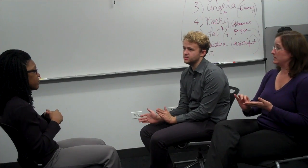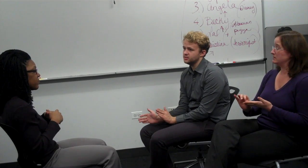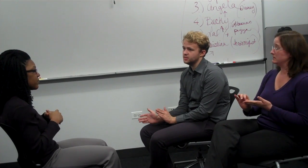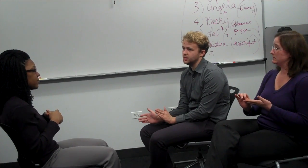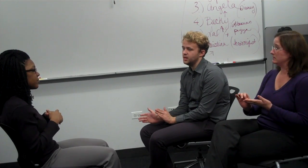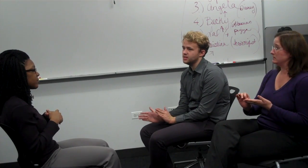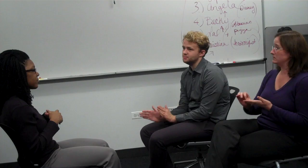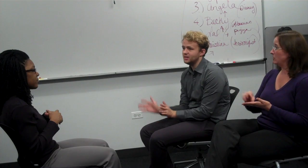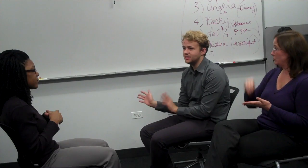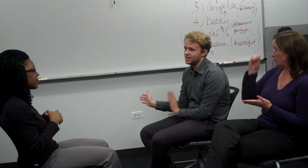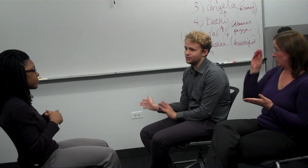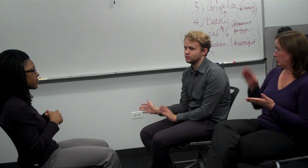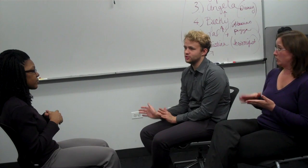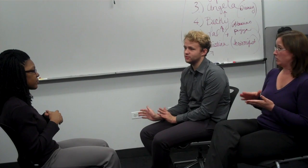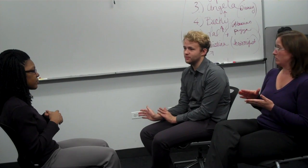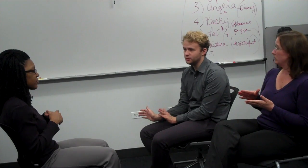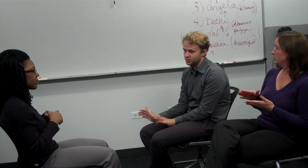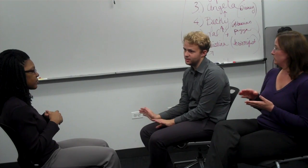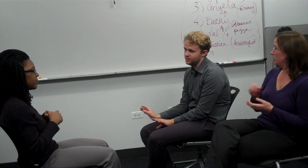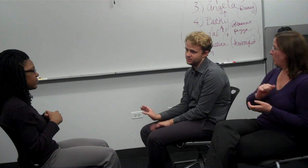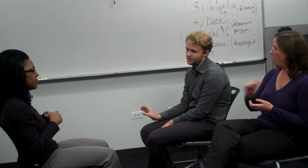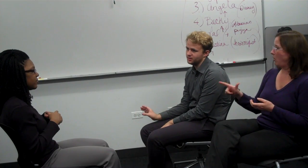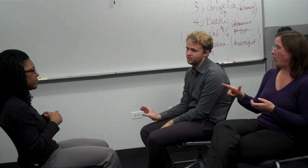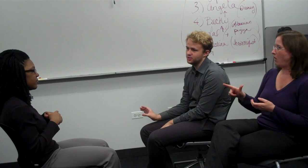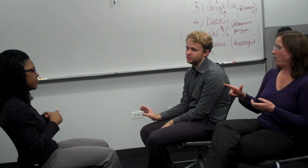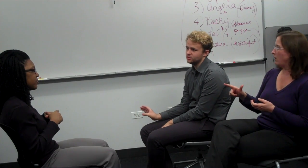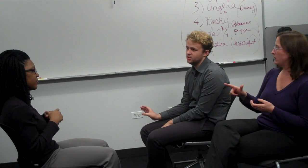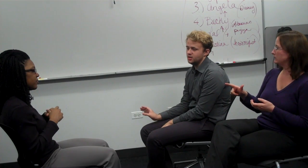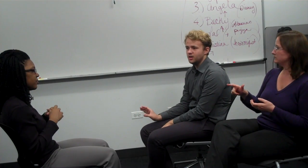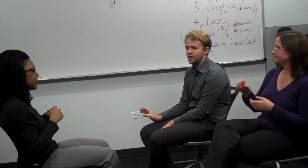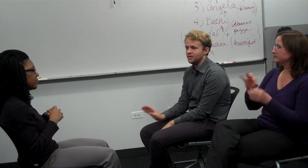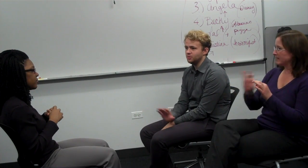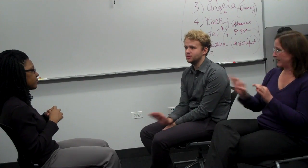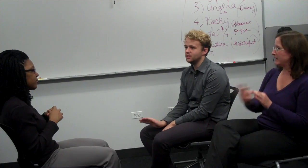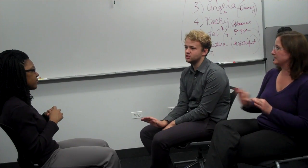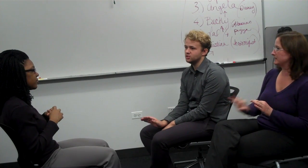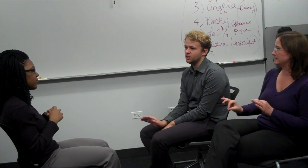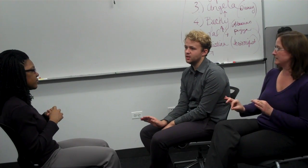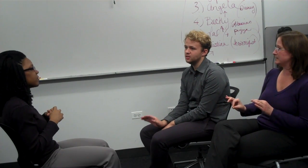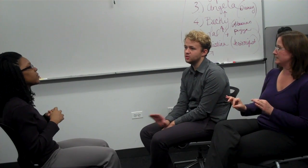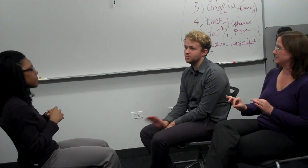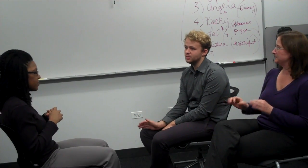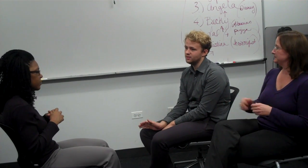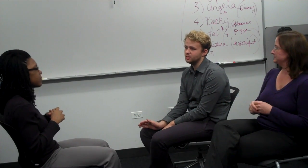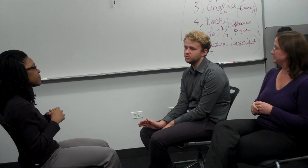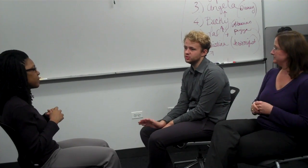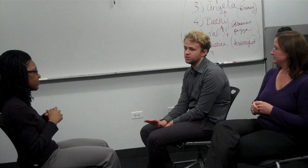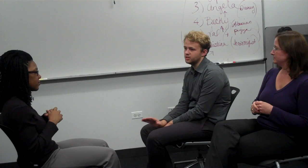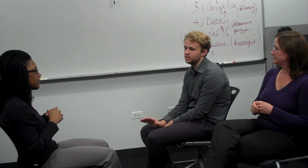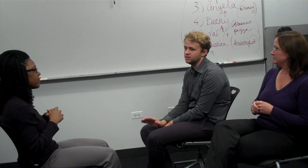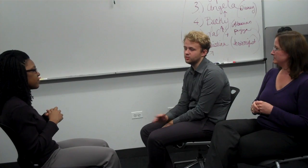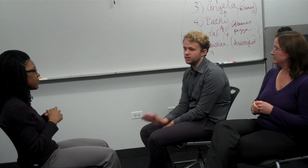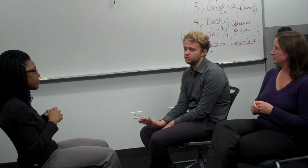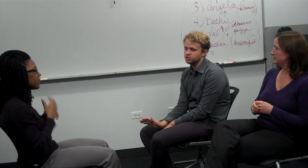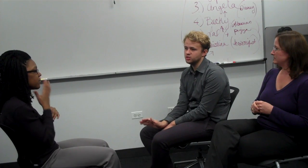lines and make these actors look fluent in sign language. And then we would need you to be available during the run of the show.